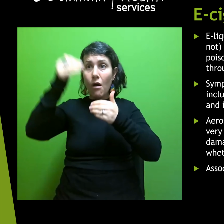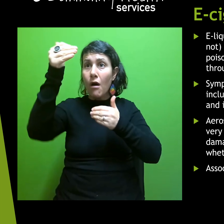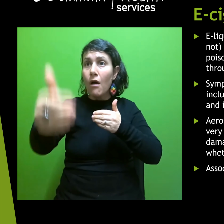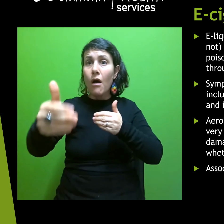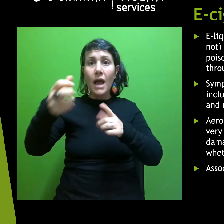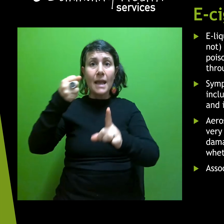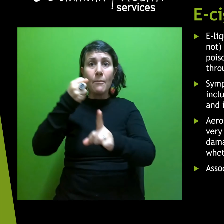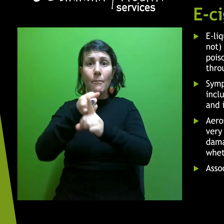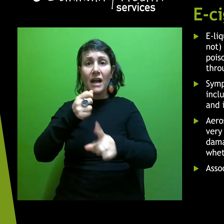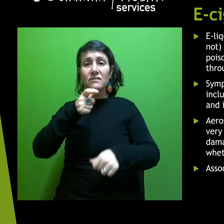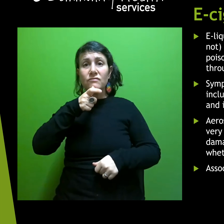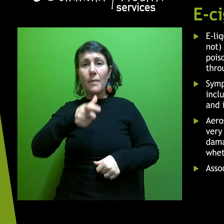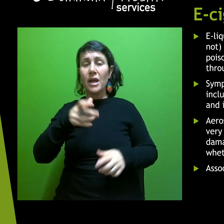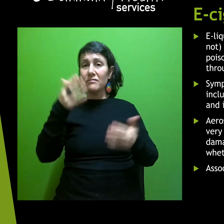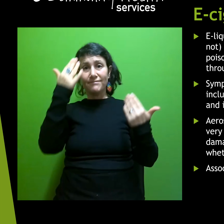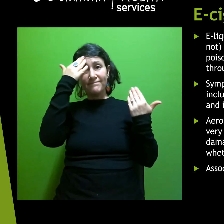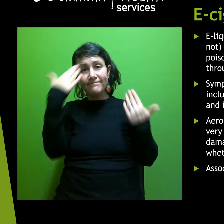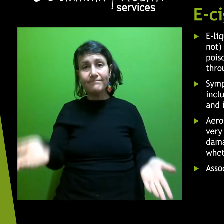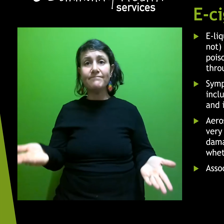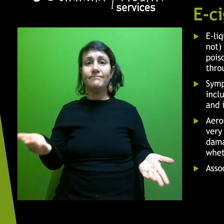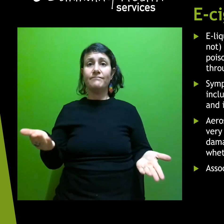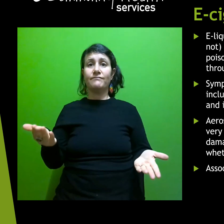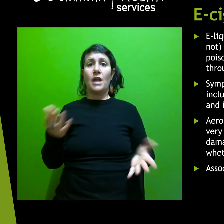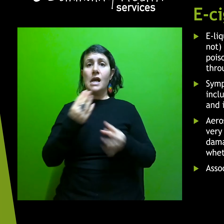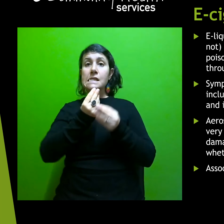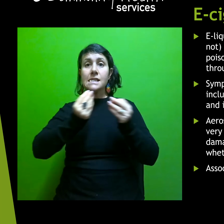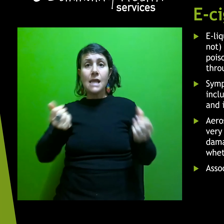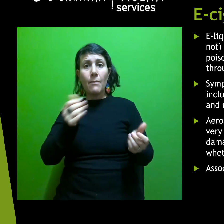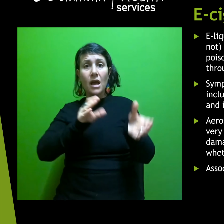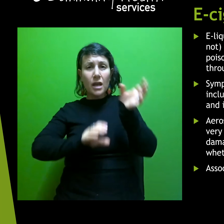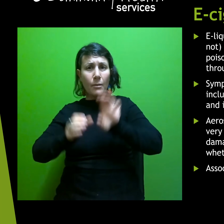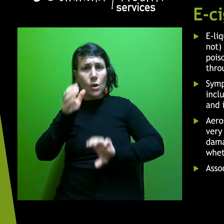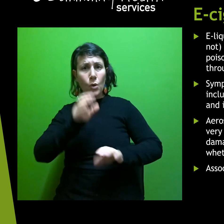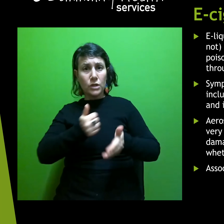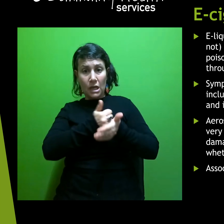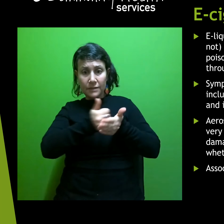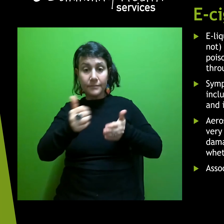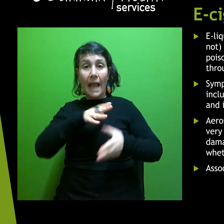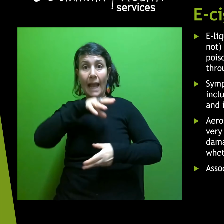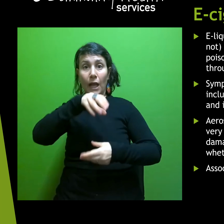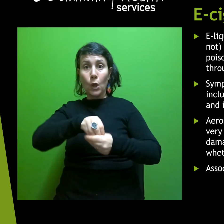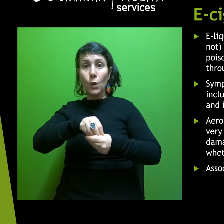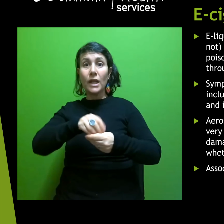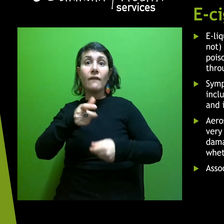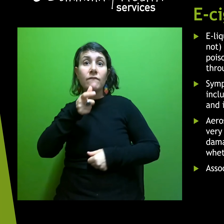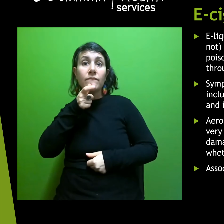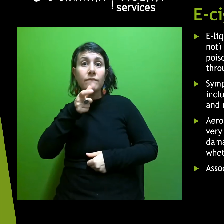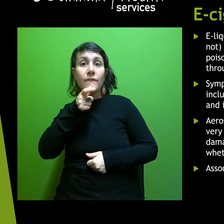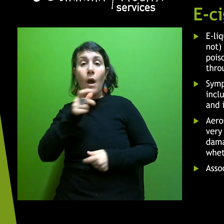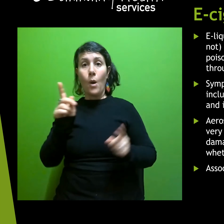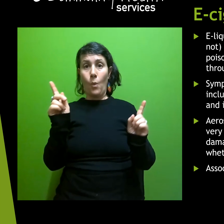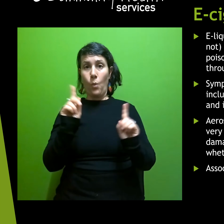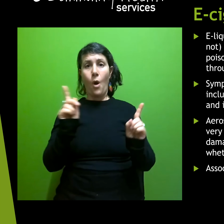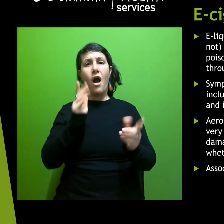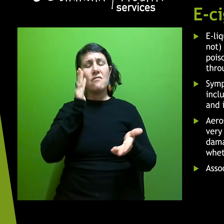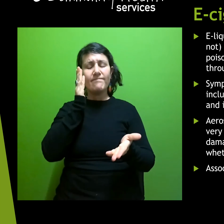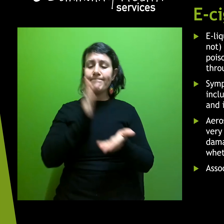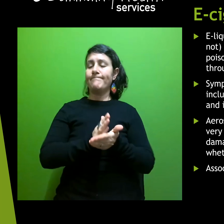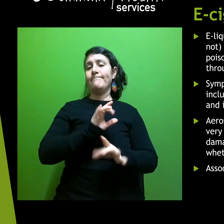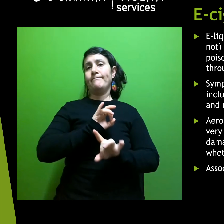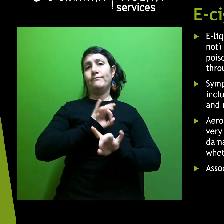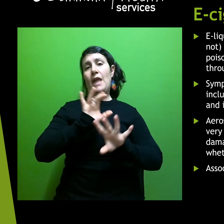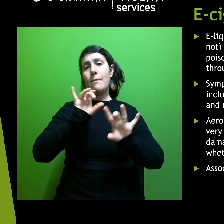might be. However, we know that some of the chemicals regularly included in e-cigarettes are really damaging